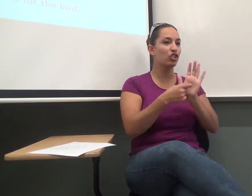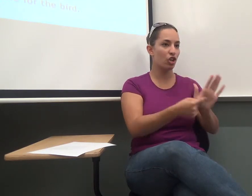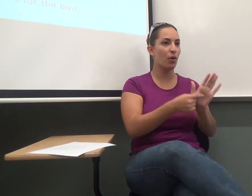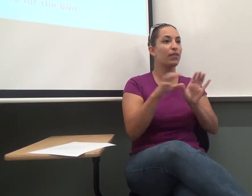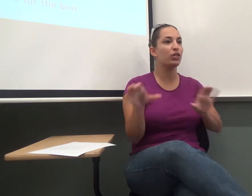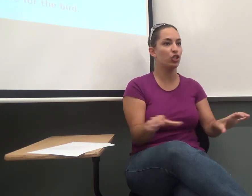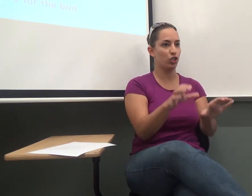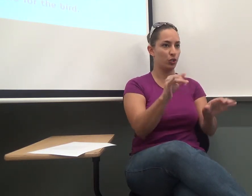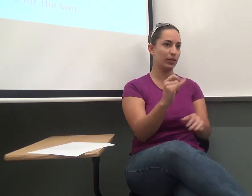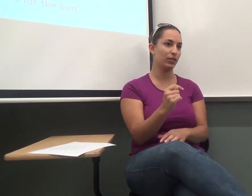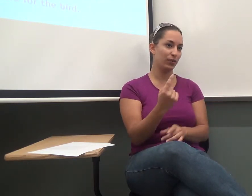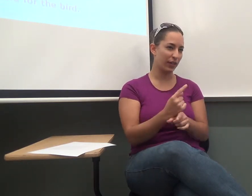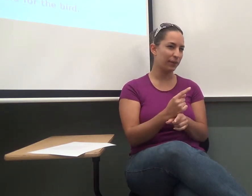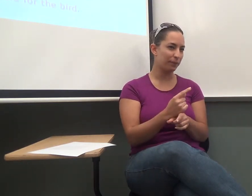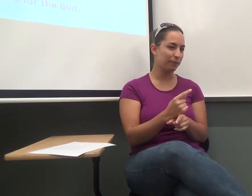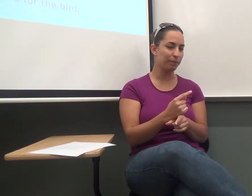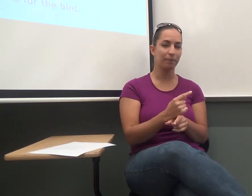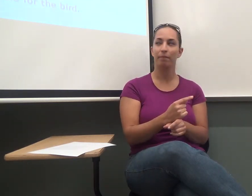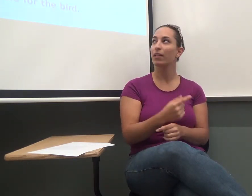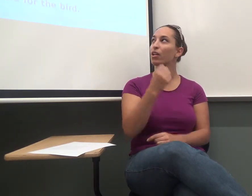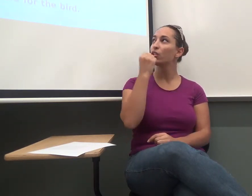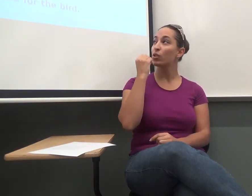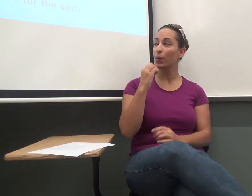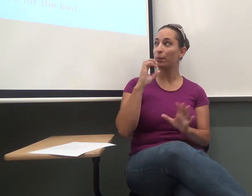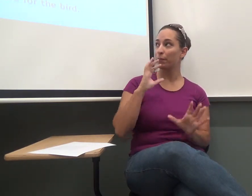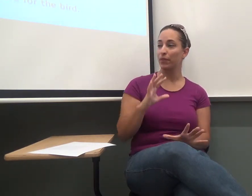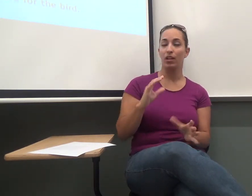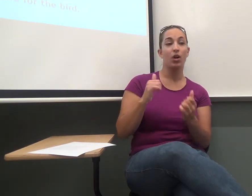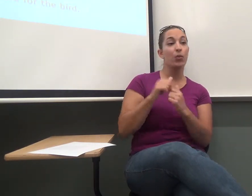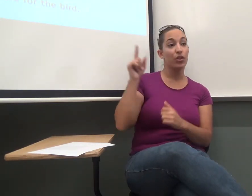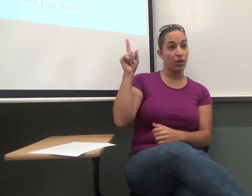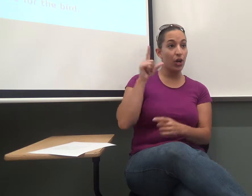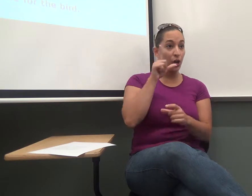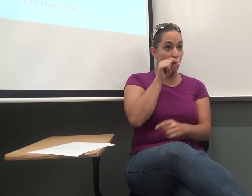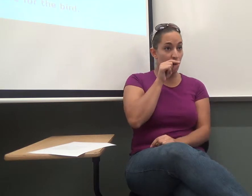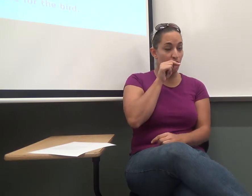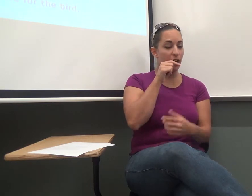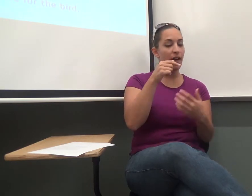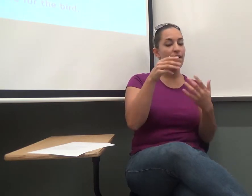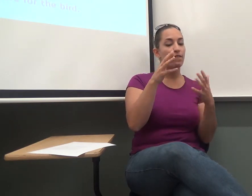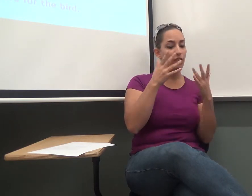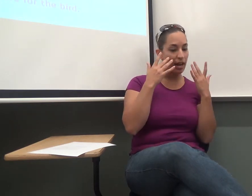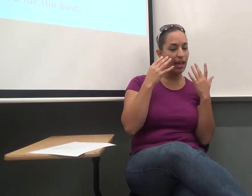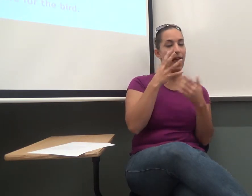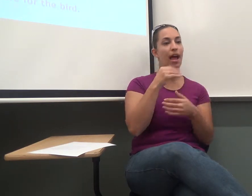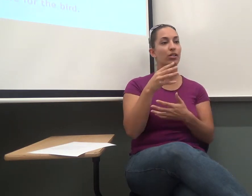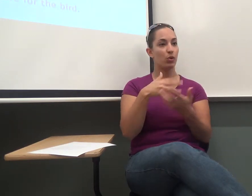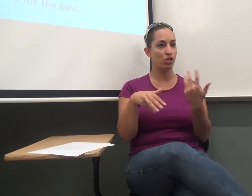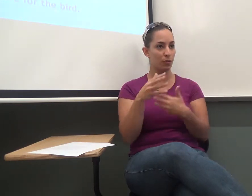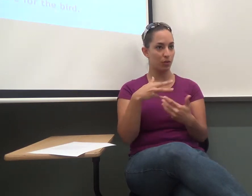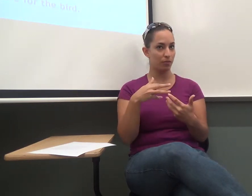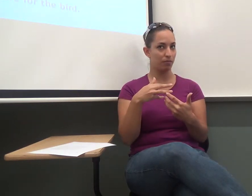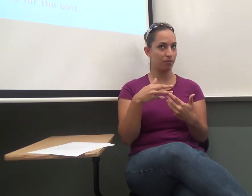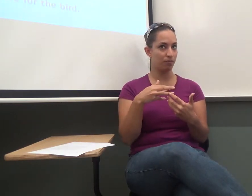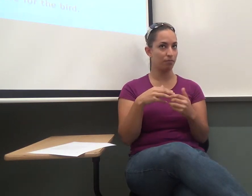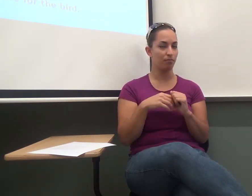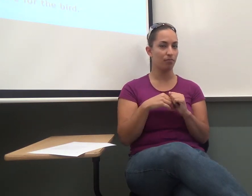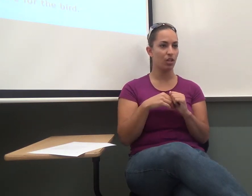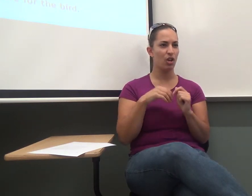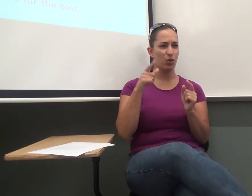now, with a bird being friendly and sociable, do you feel like this tells me enough about them being friendly and